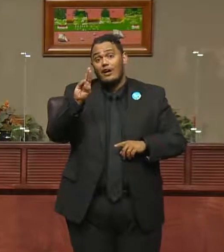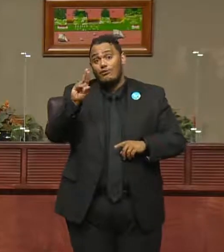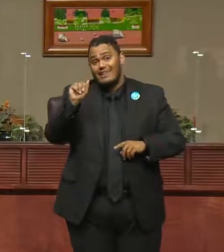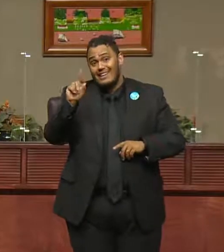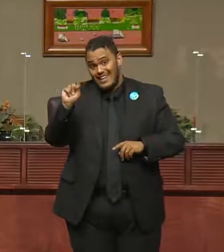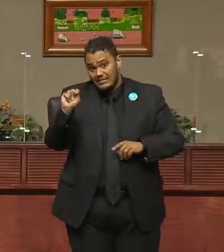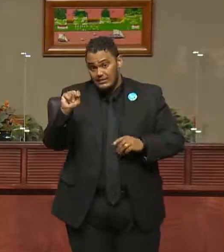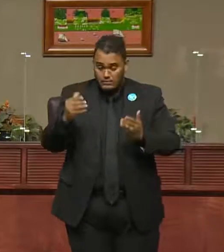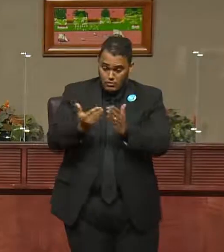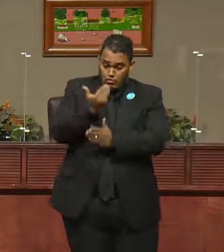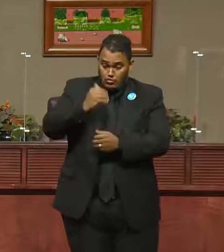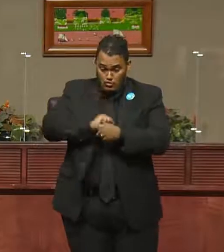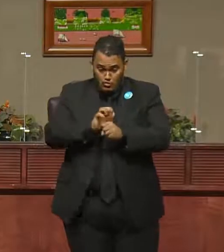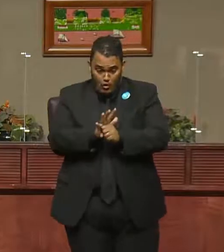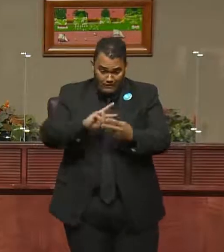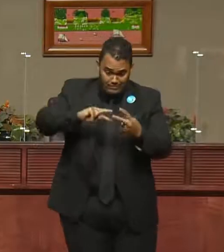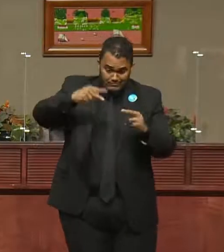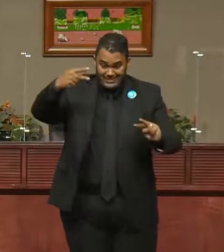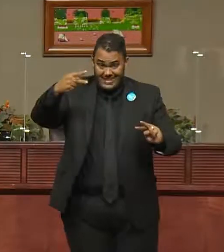cases.